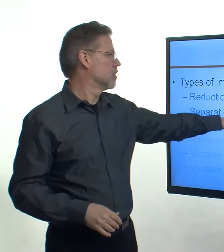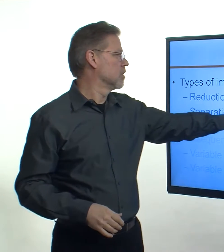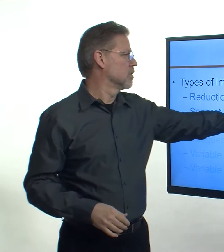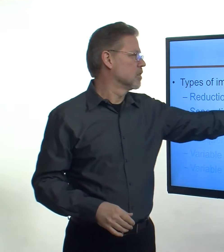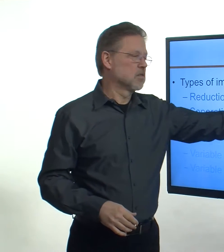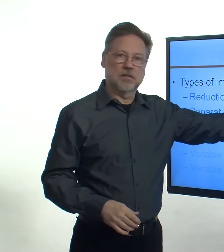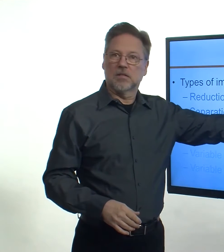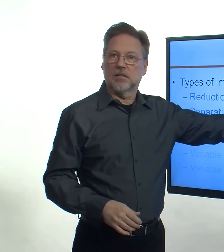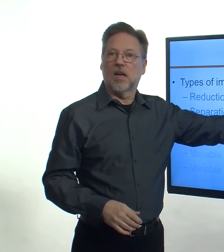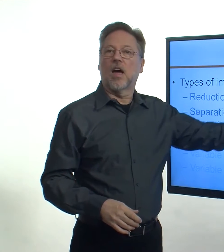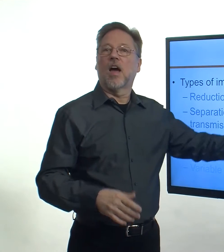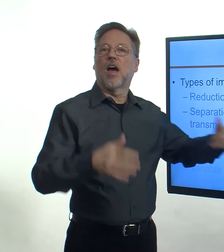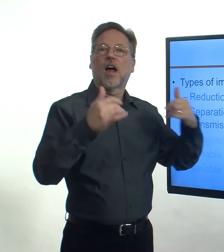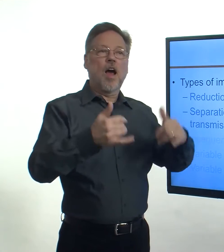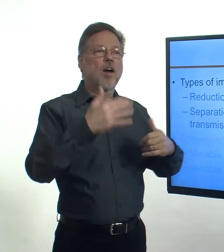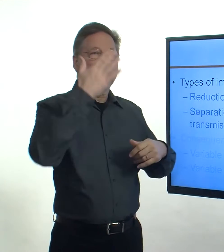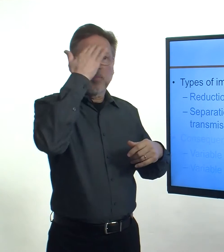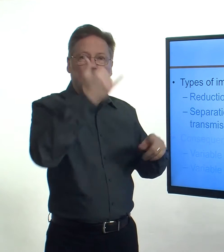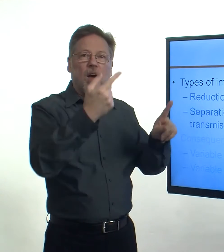that they're separate from the original context.